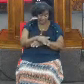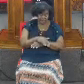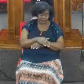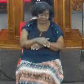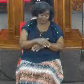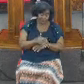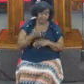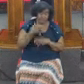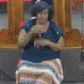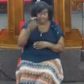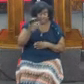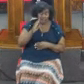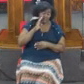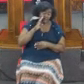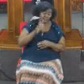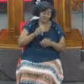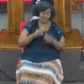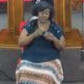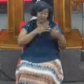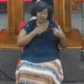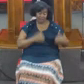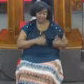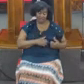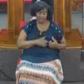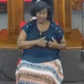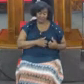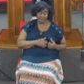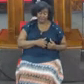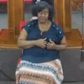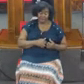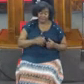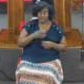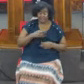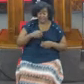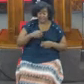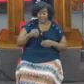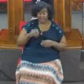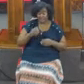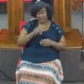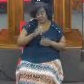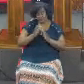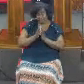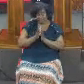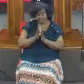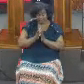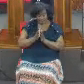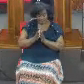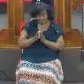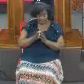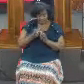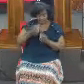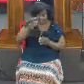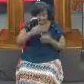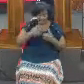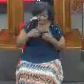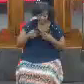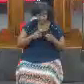Father, thank you for speaking to my own heart. Lord, I've got to do better. Lord, I've got to do